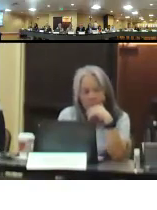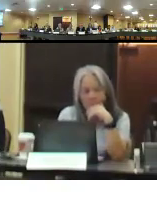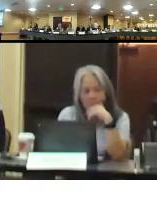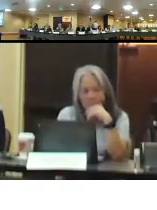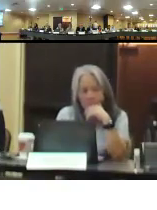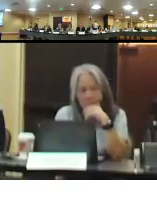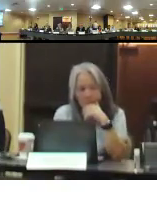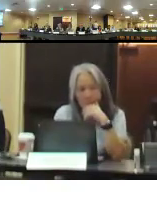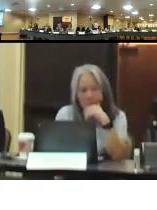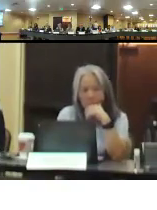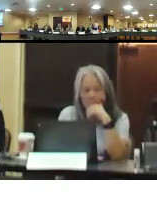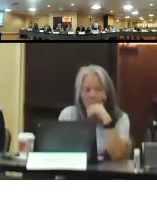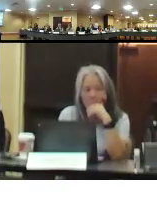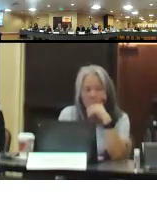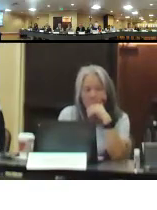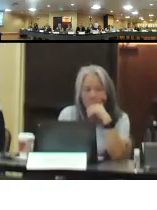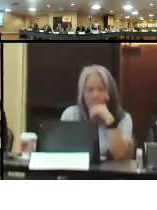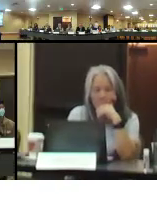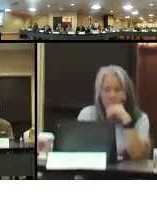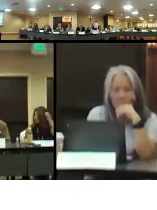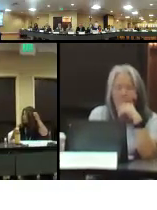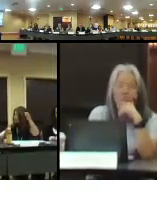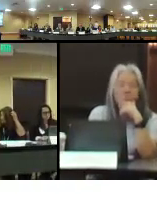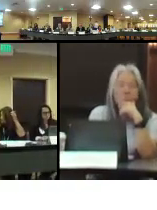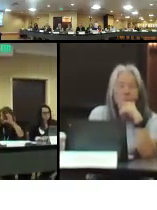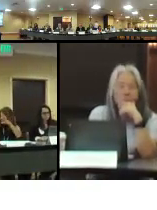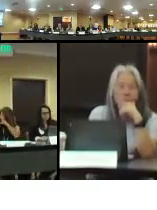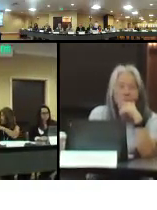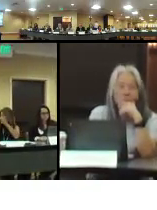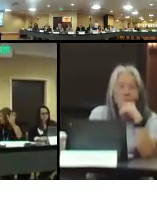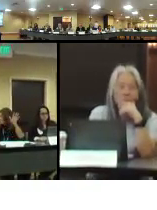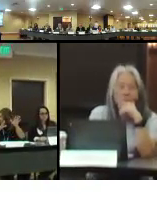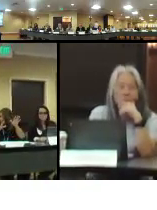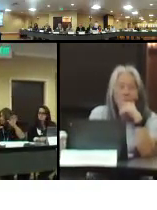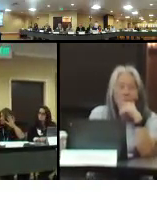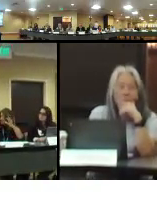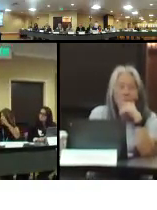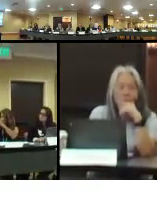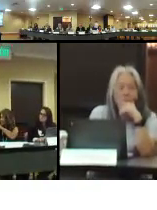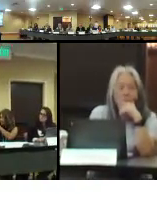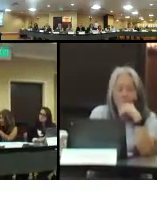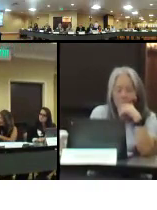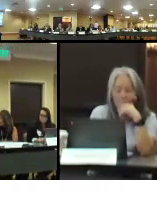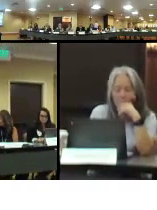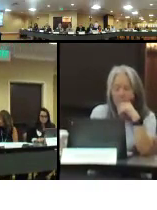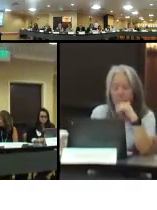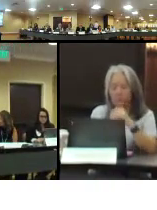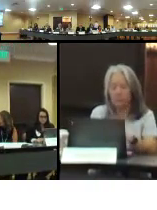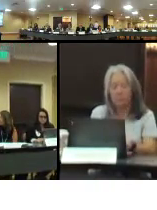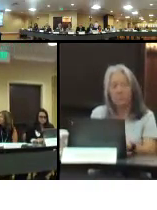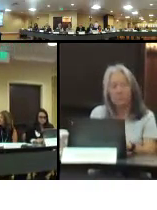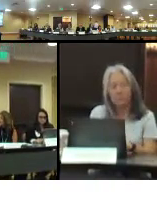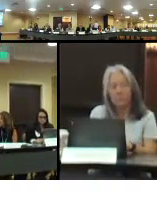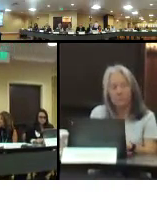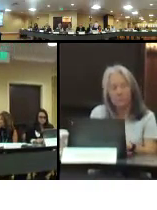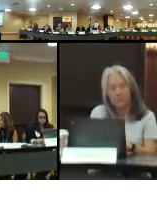entire system. And this will include all beds, mental health and SUV, or you talking about mental health? Well, so